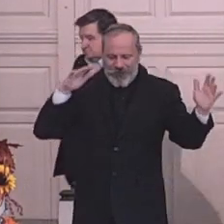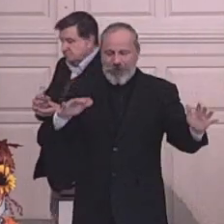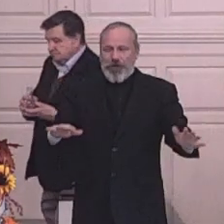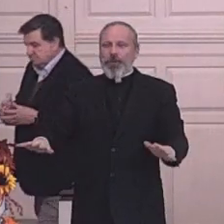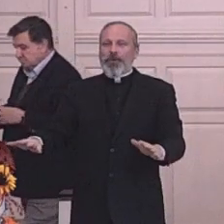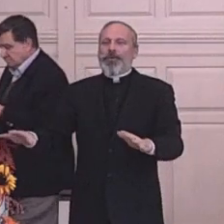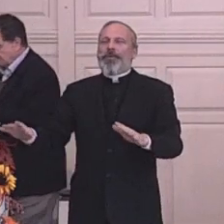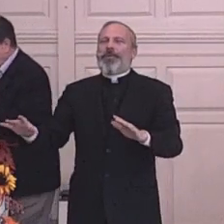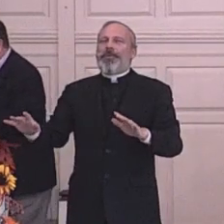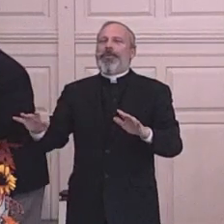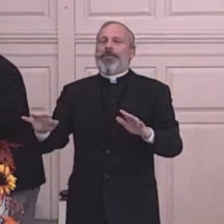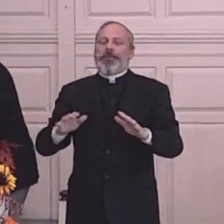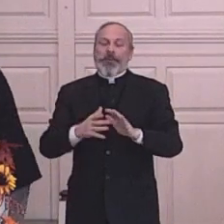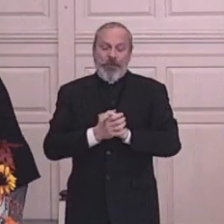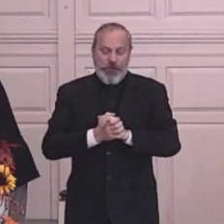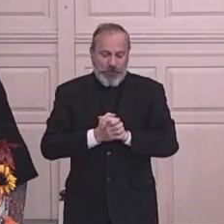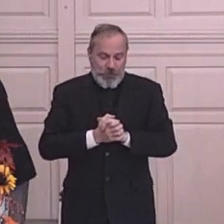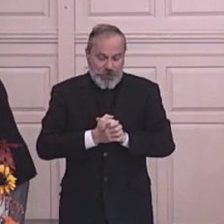Spirit flow.